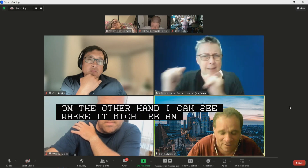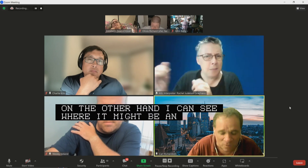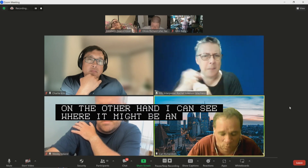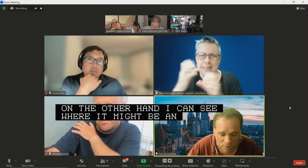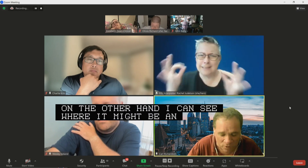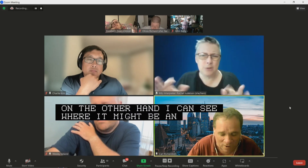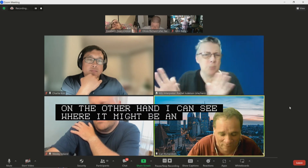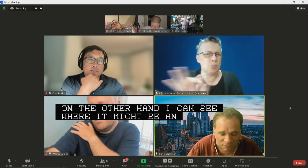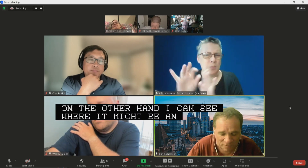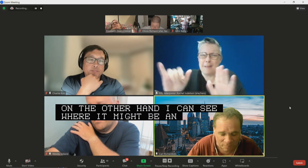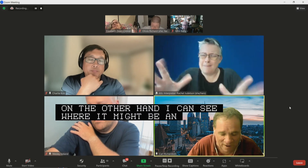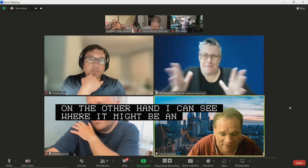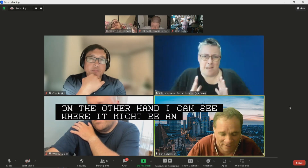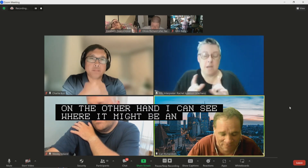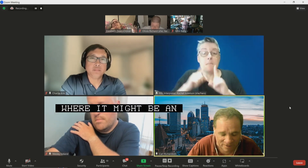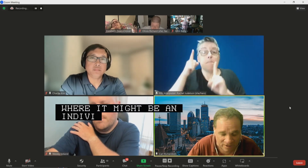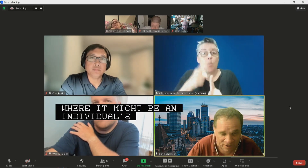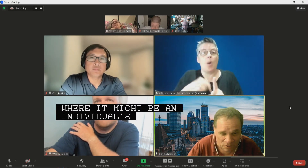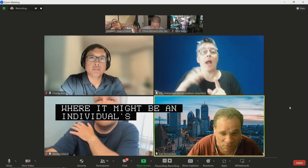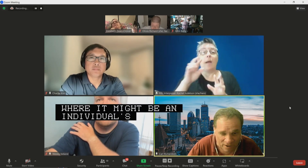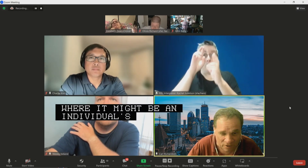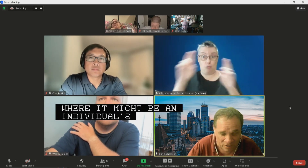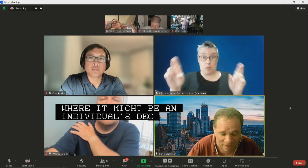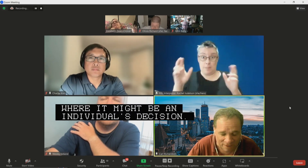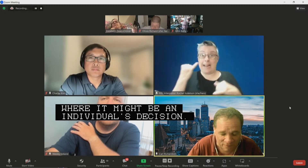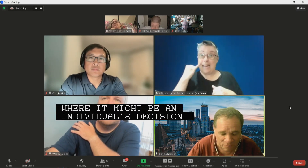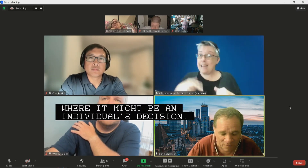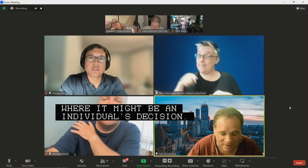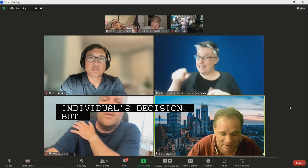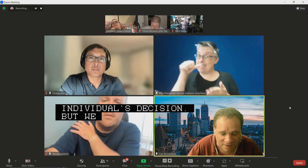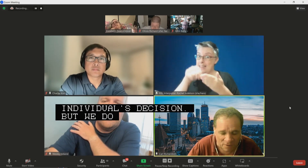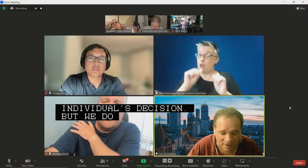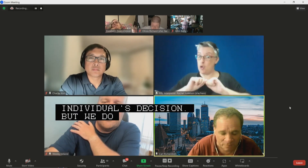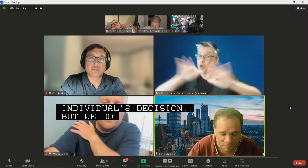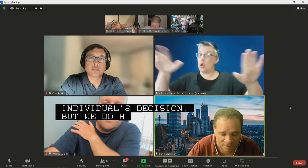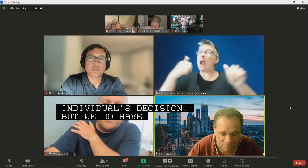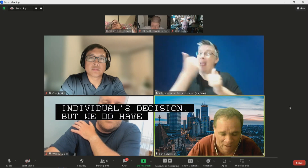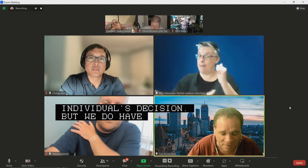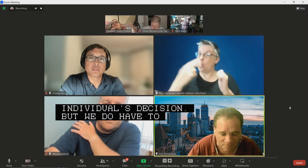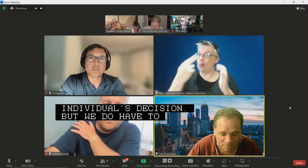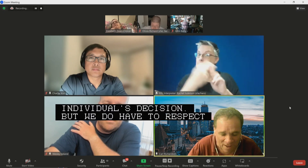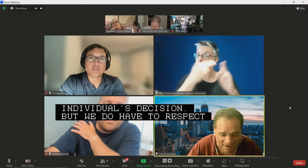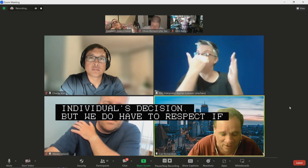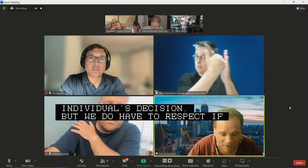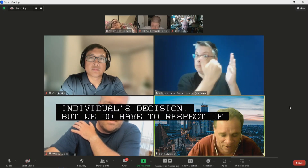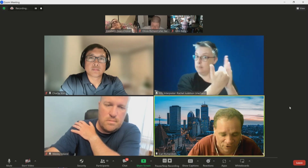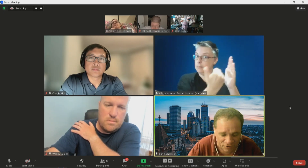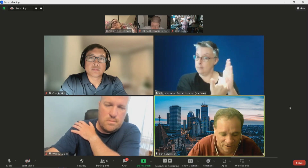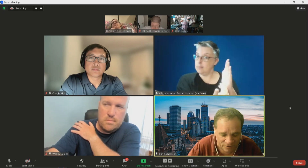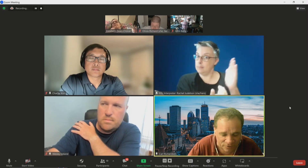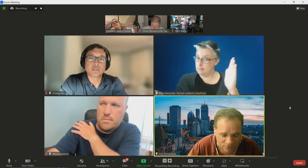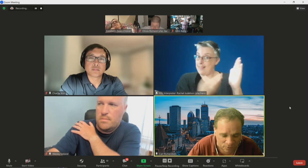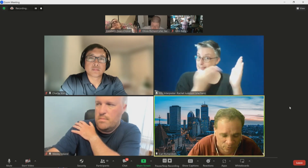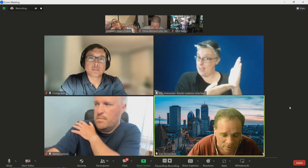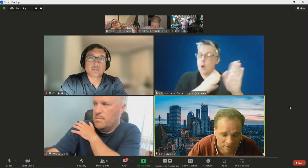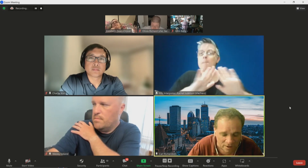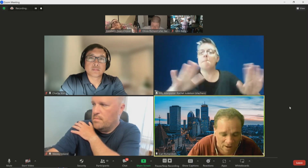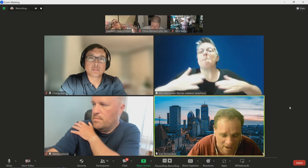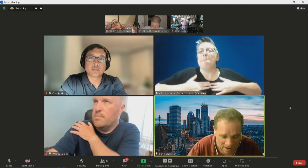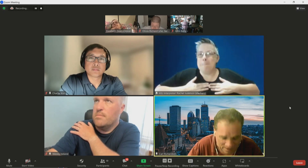but we do have to respect that if this letter goes out, we'll have everybody's name on it. But my inclination is to